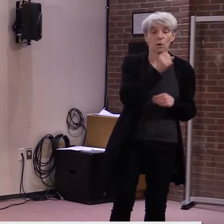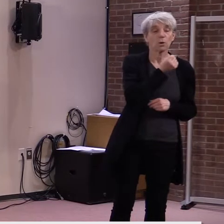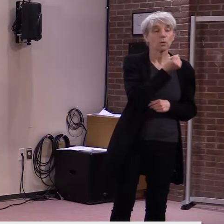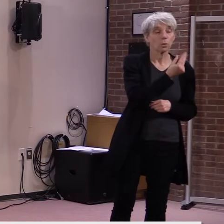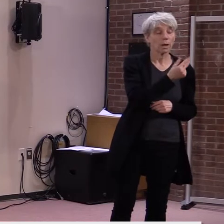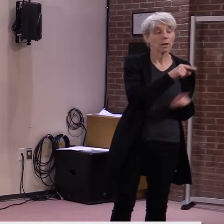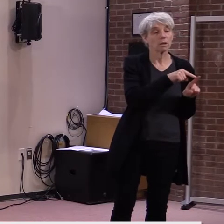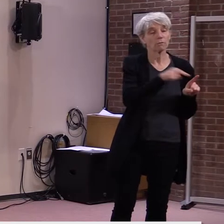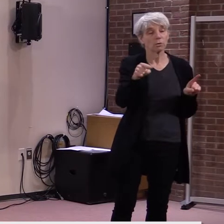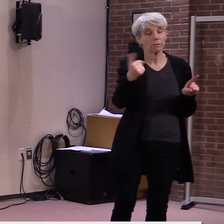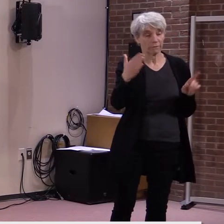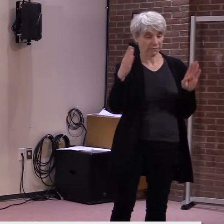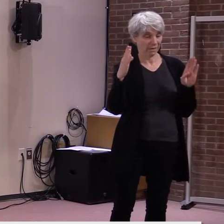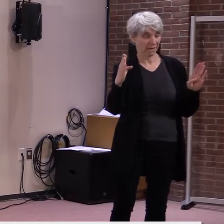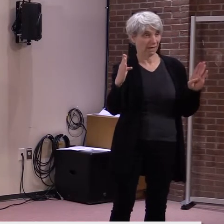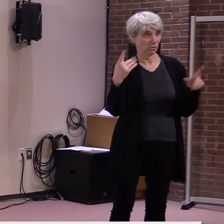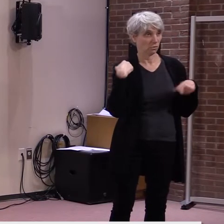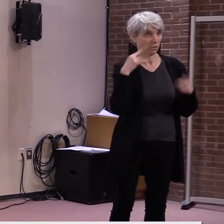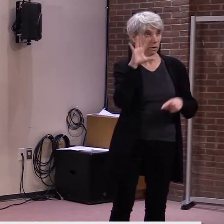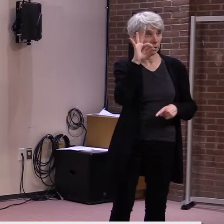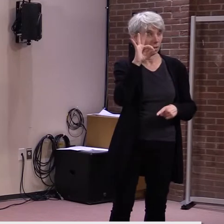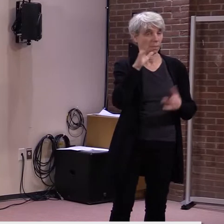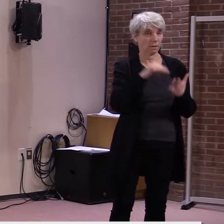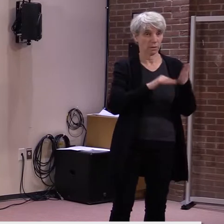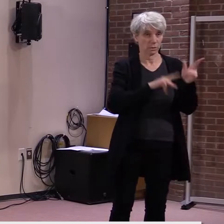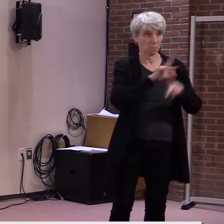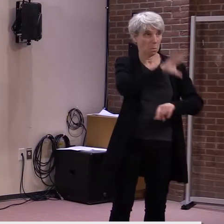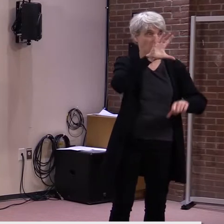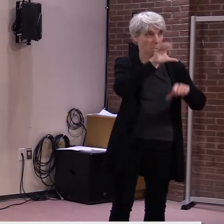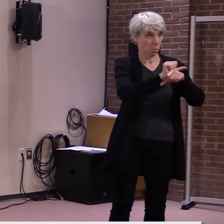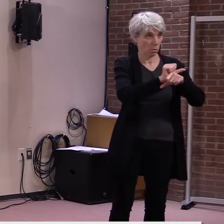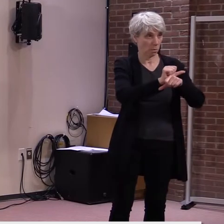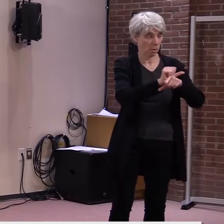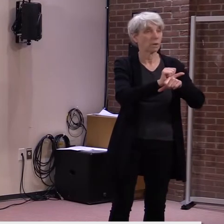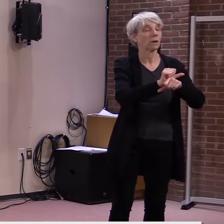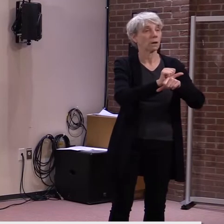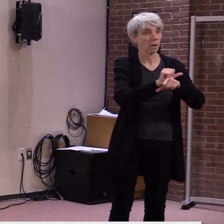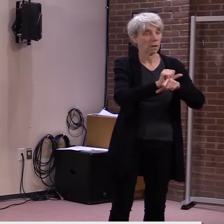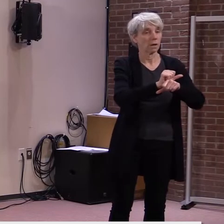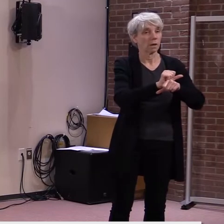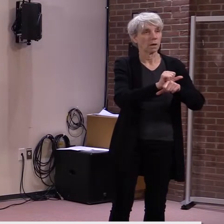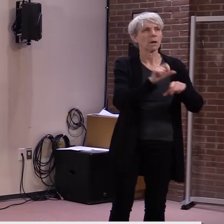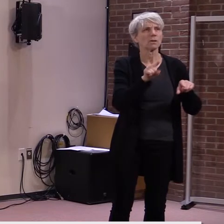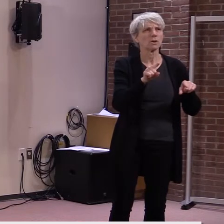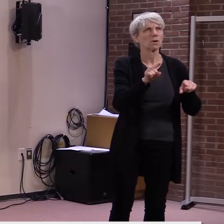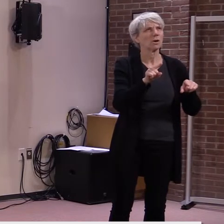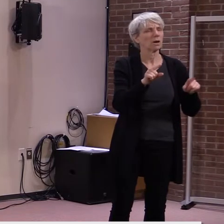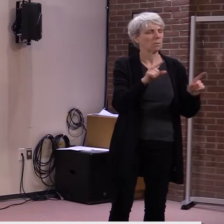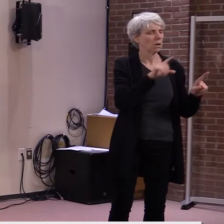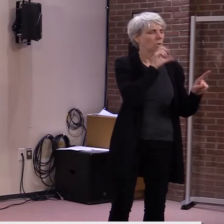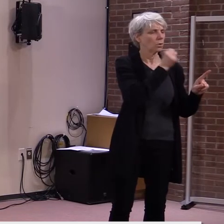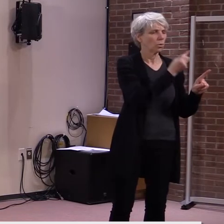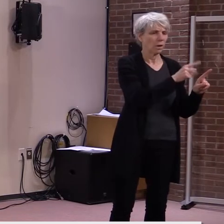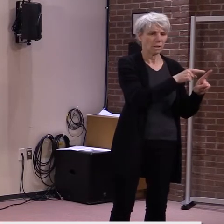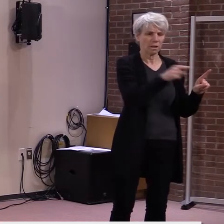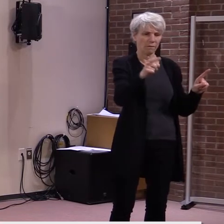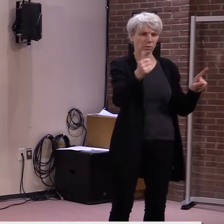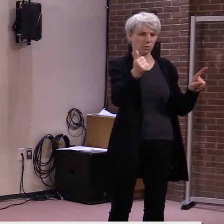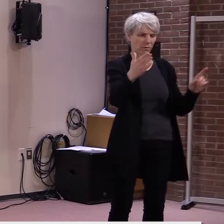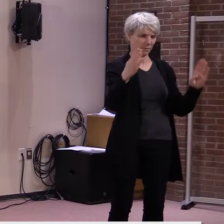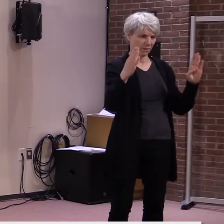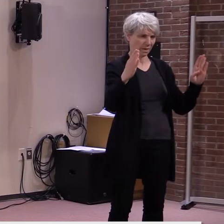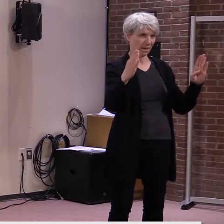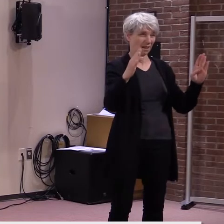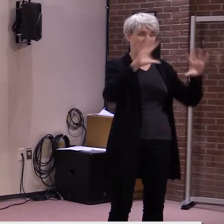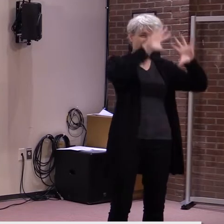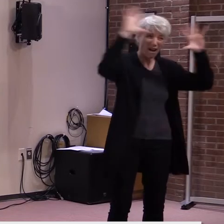18 years old have made appointments. Do you know what percent of the population that is? Yeah, that's 9,000 of